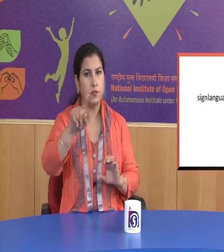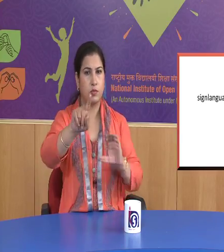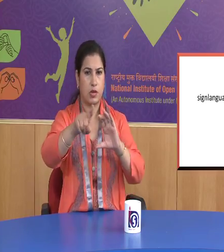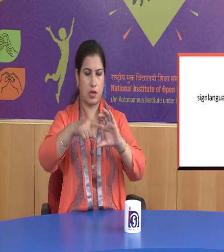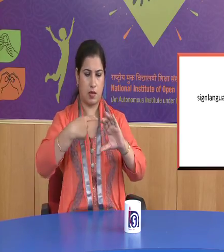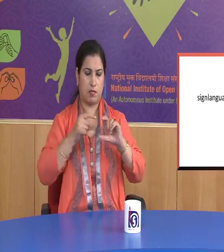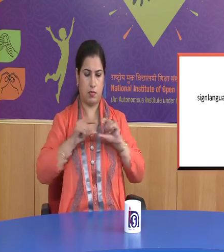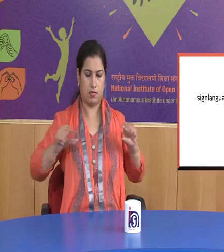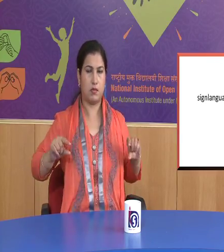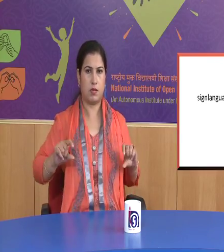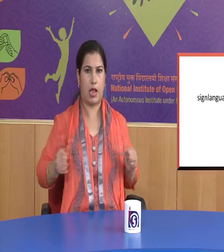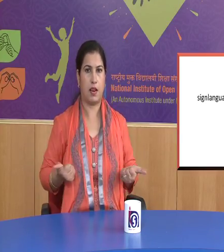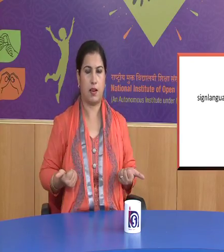you may send your queries to